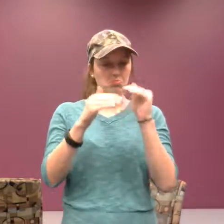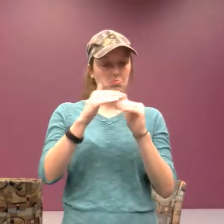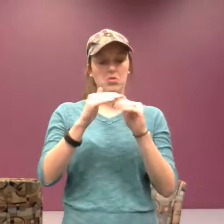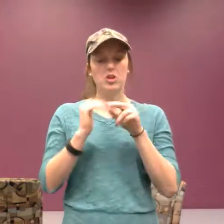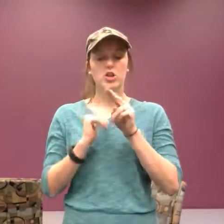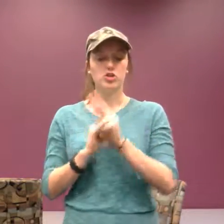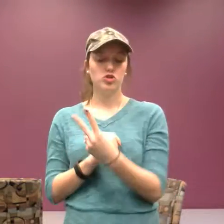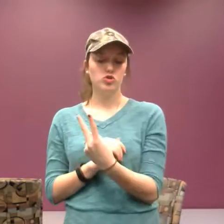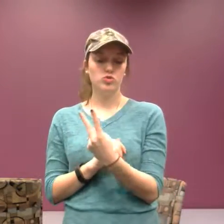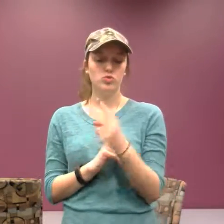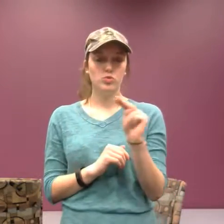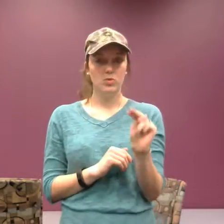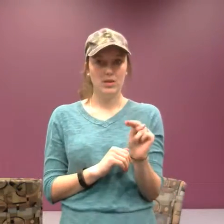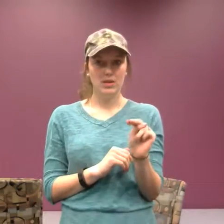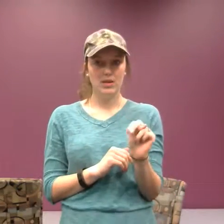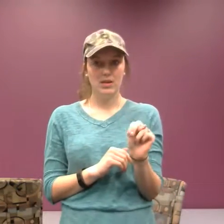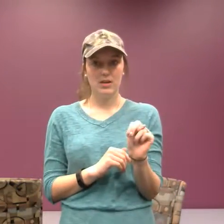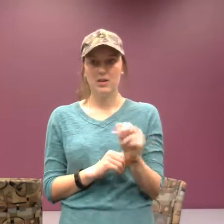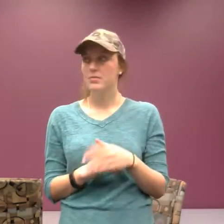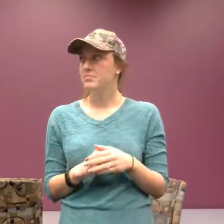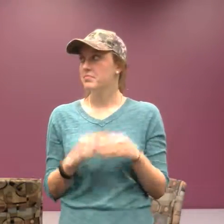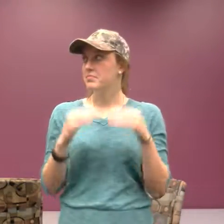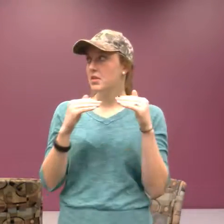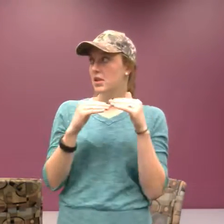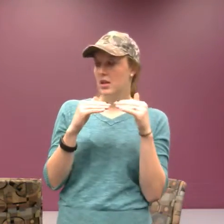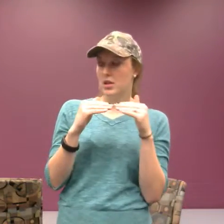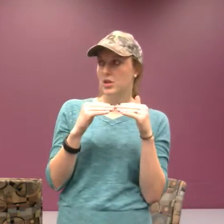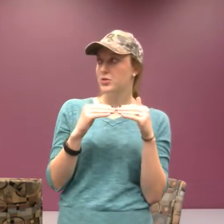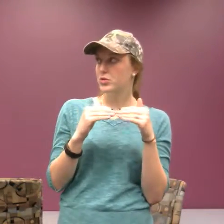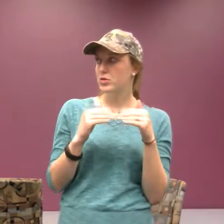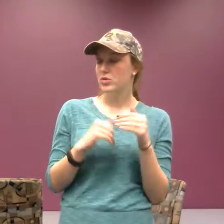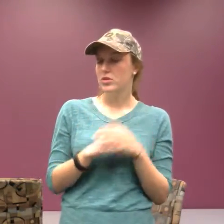n, is the larger